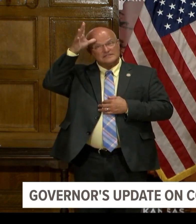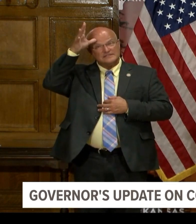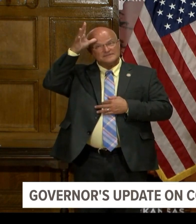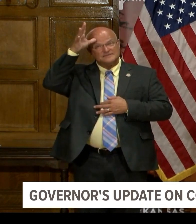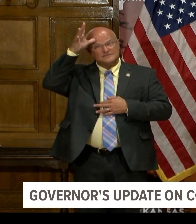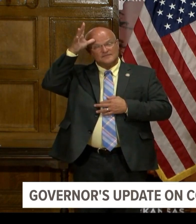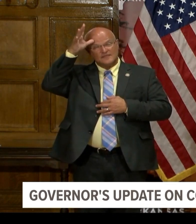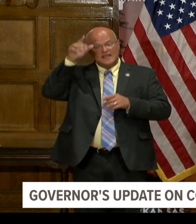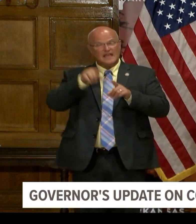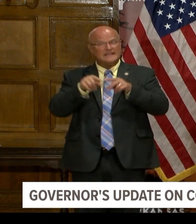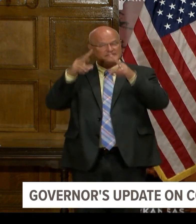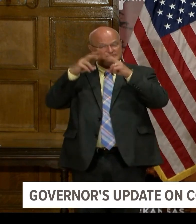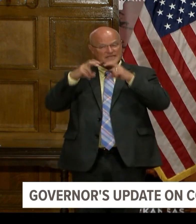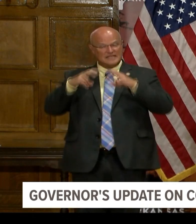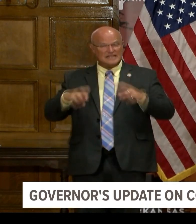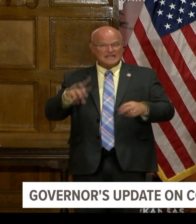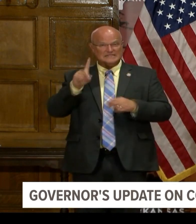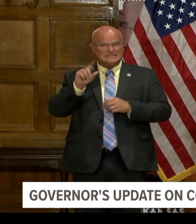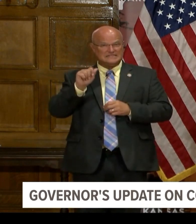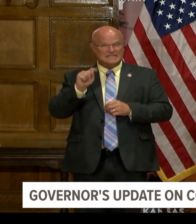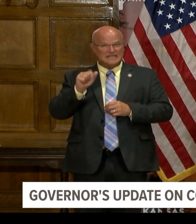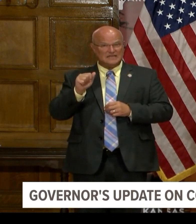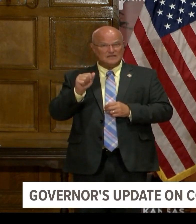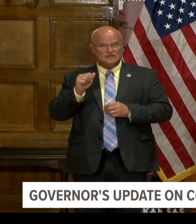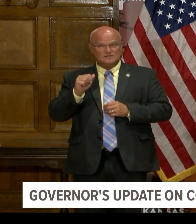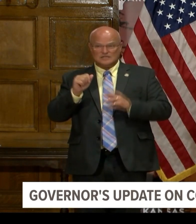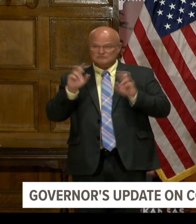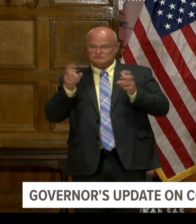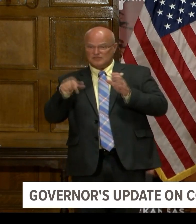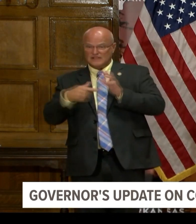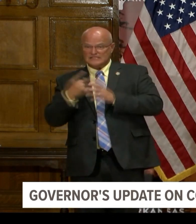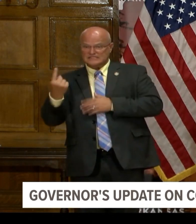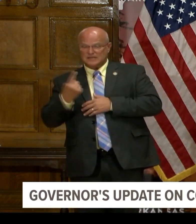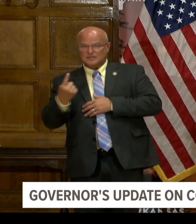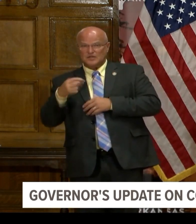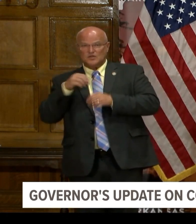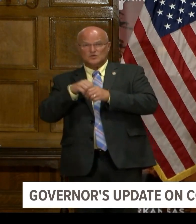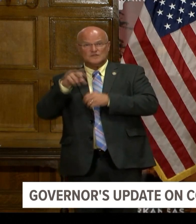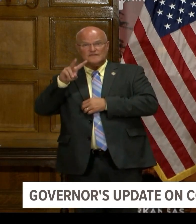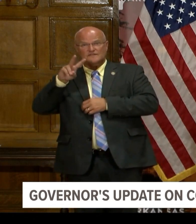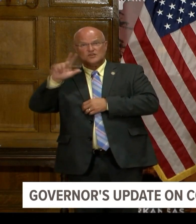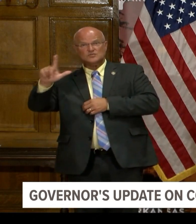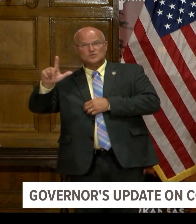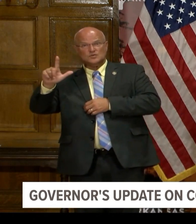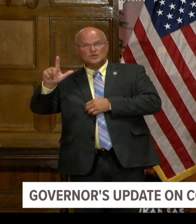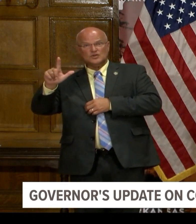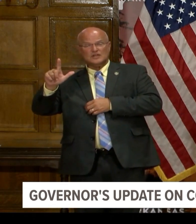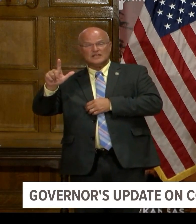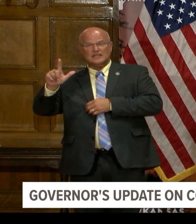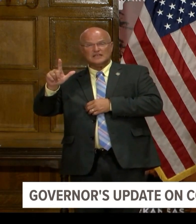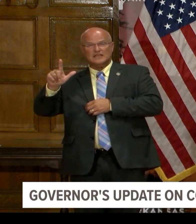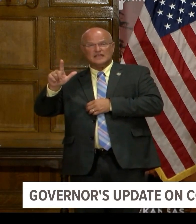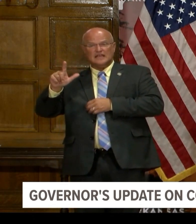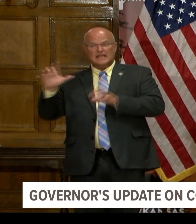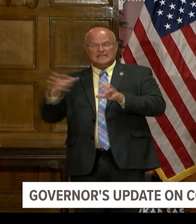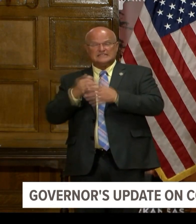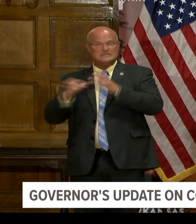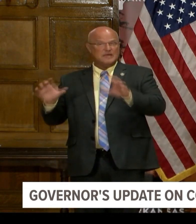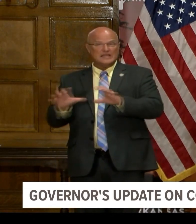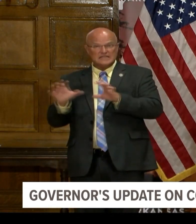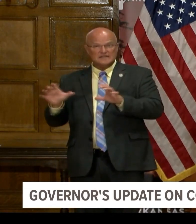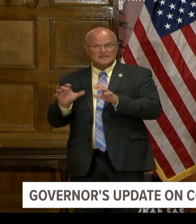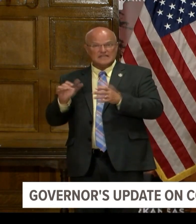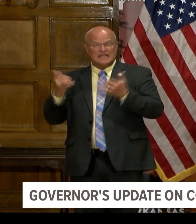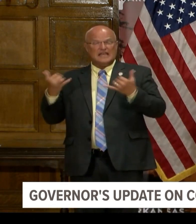as they analyze data. Was this somebody who is virtual that went out and did some activity in which